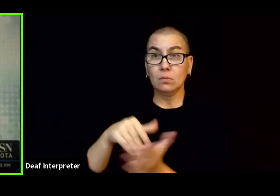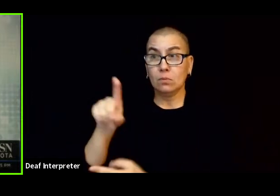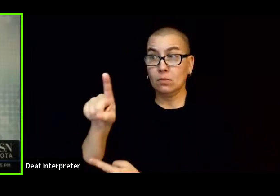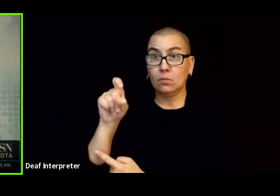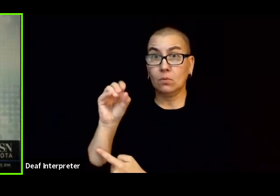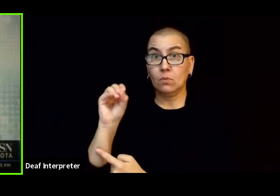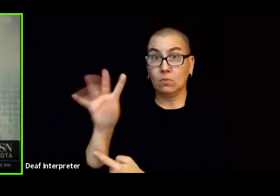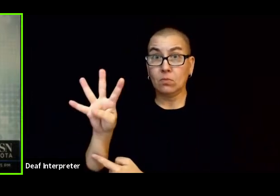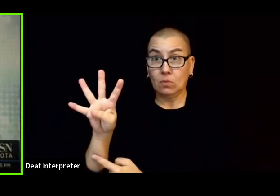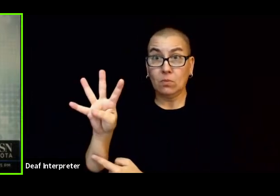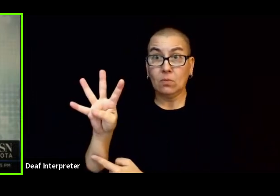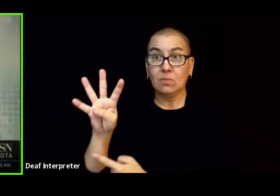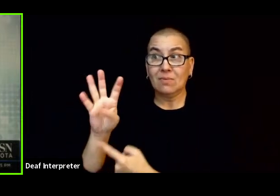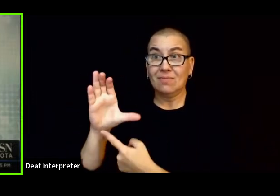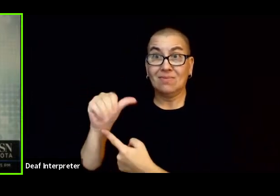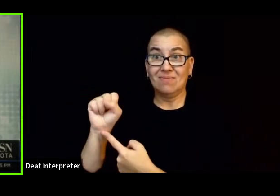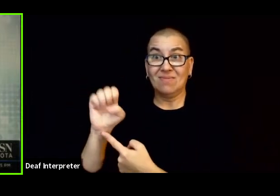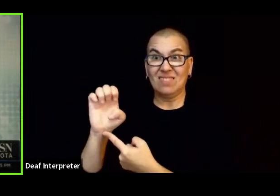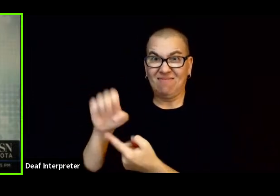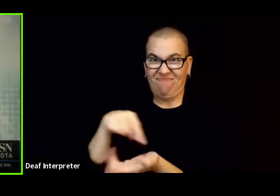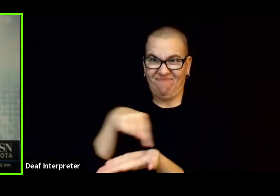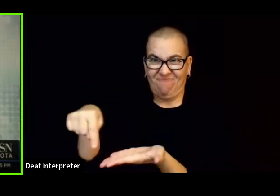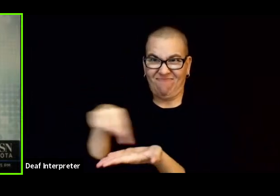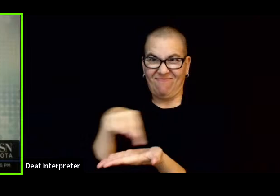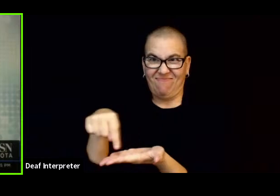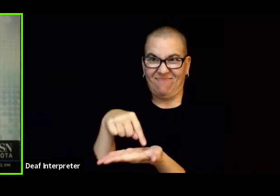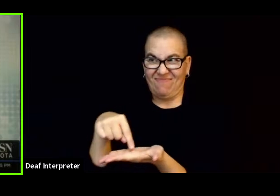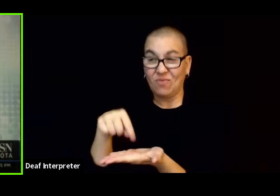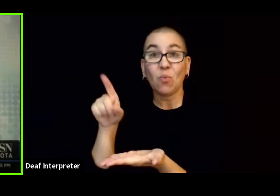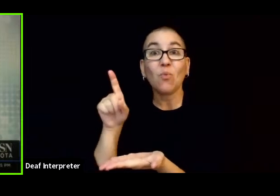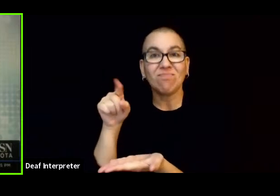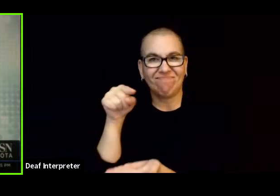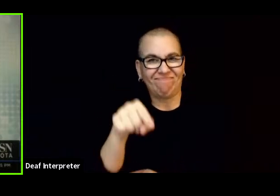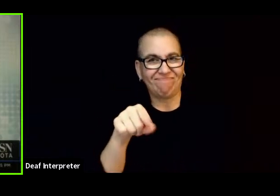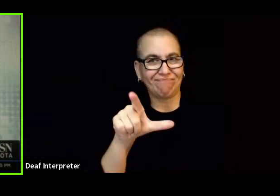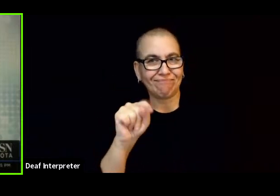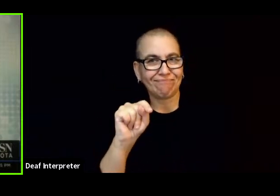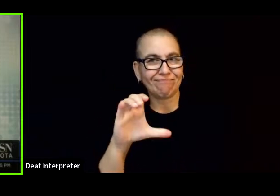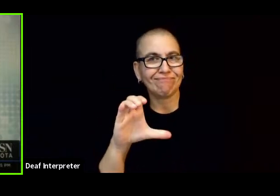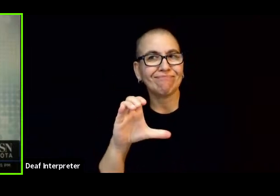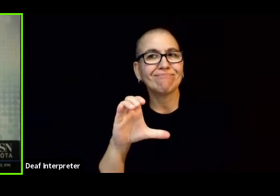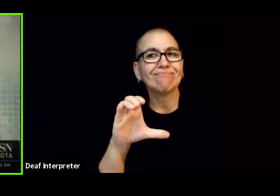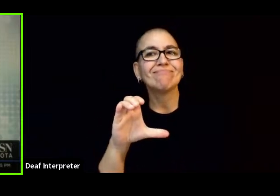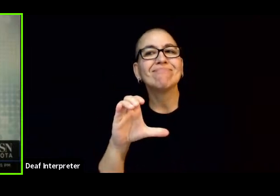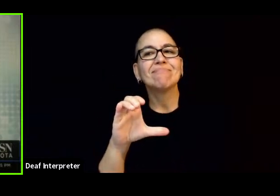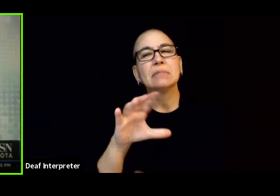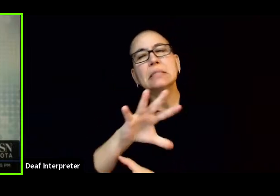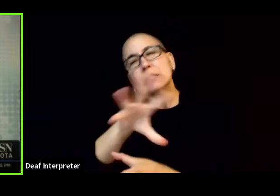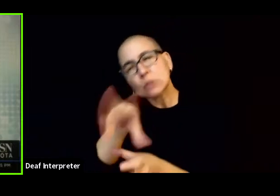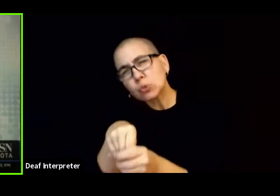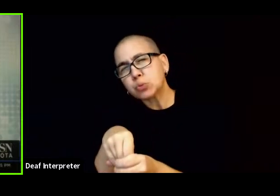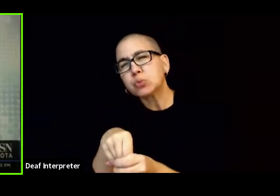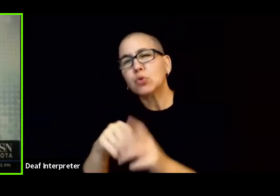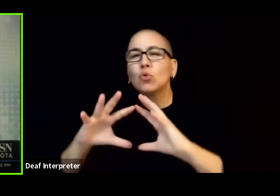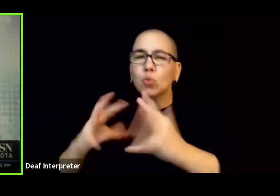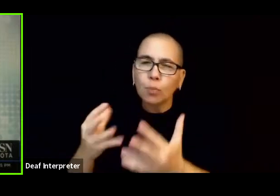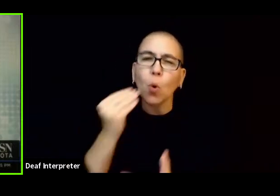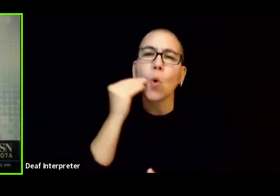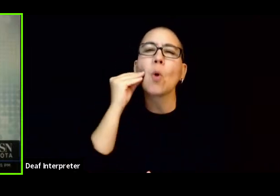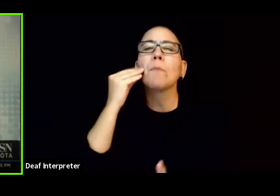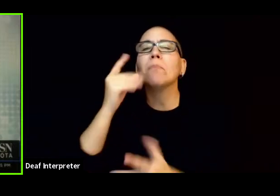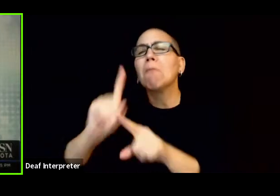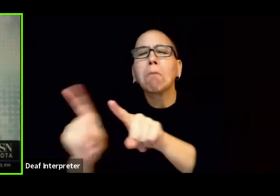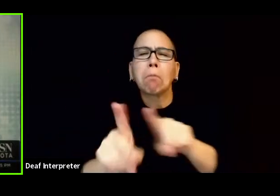last week alone in long-term care facilities, which include group homes and other types of congregate care facilities in